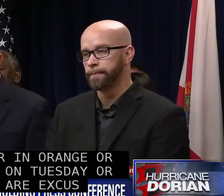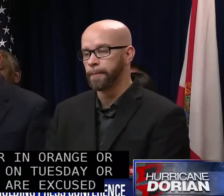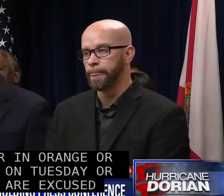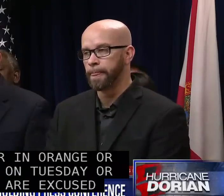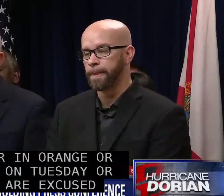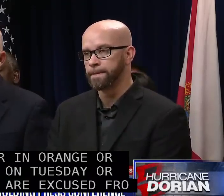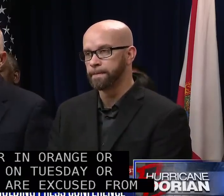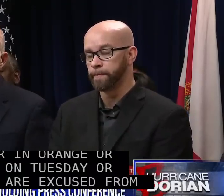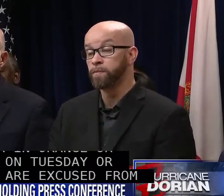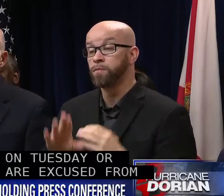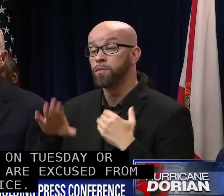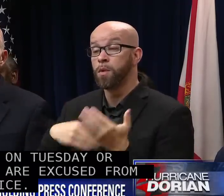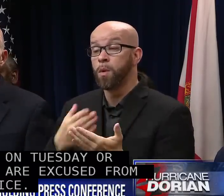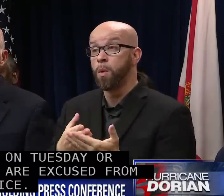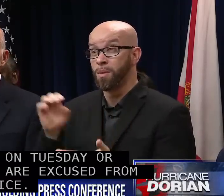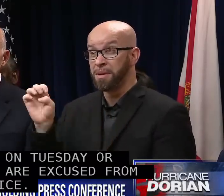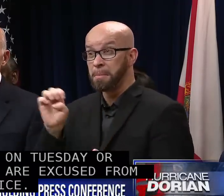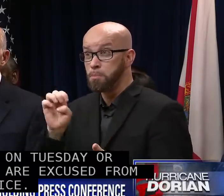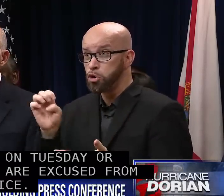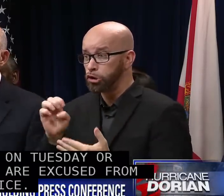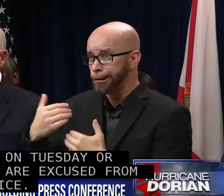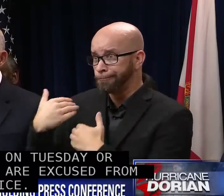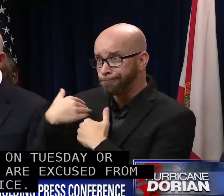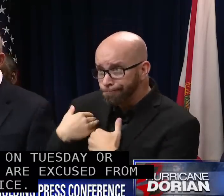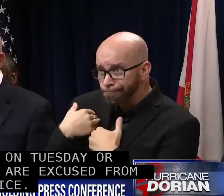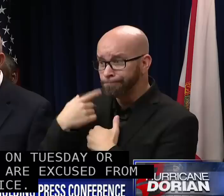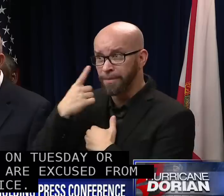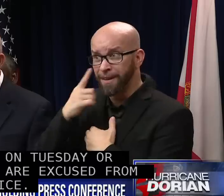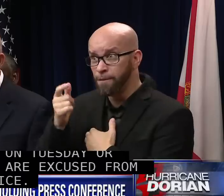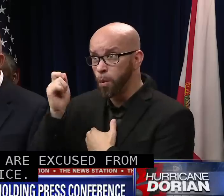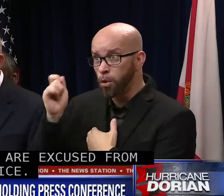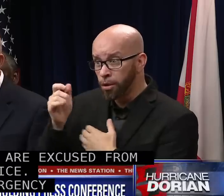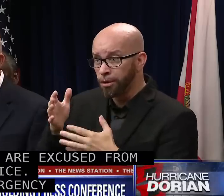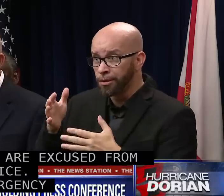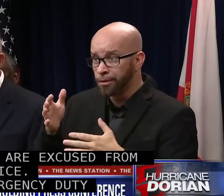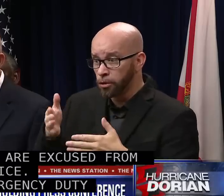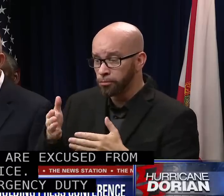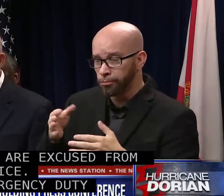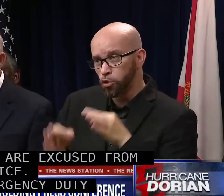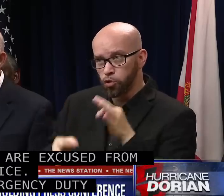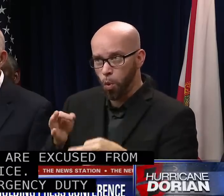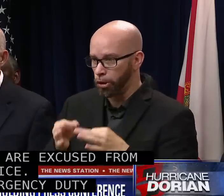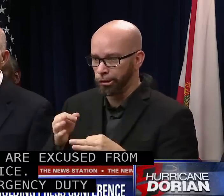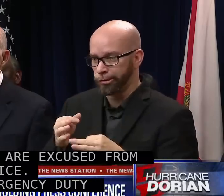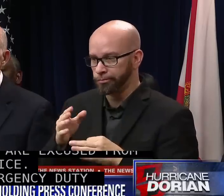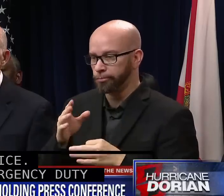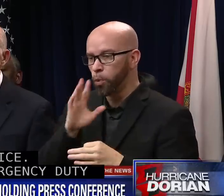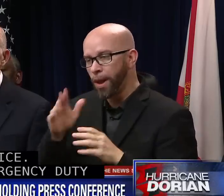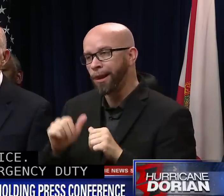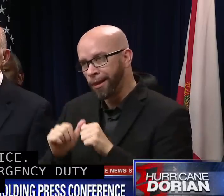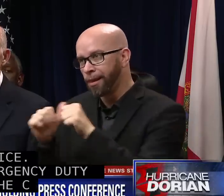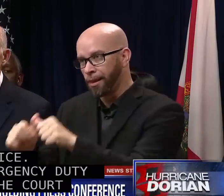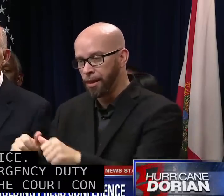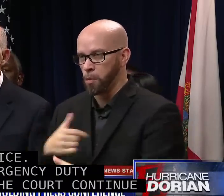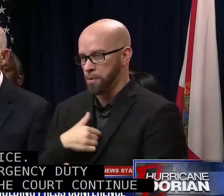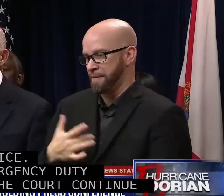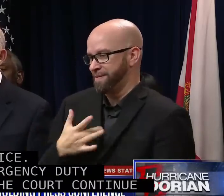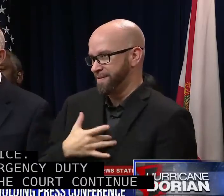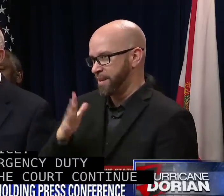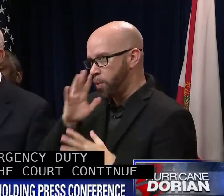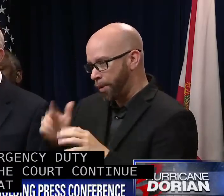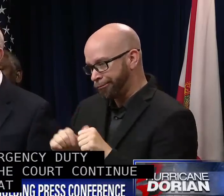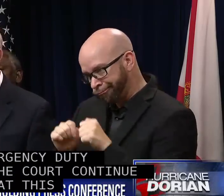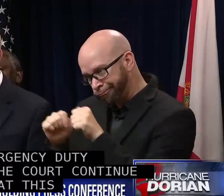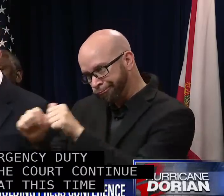All of the emergency duty functions of the court continue uninterrupted at this time, and we anticipate that that will continue throughout